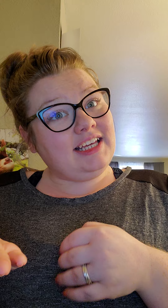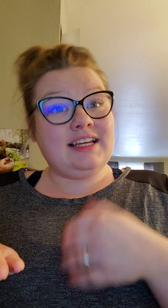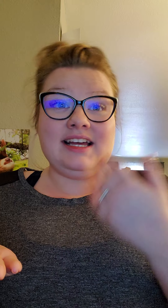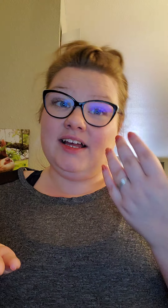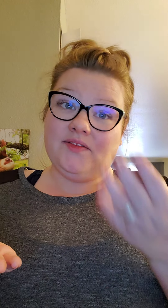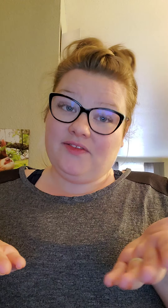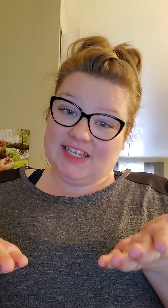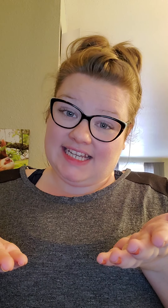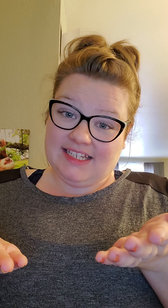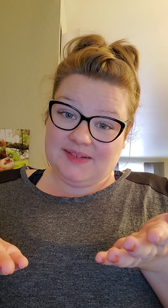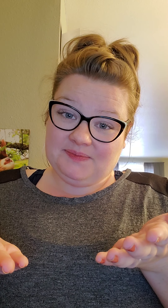visit?